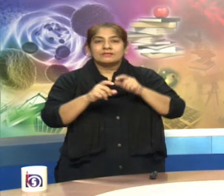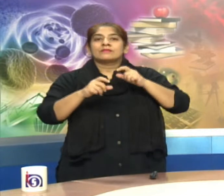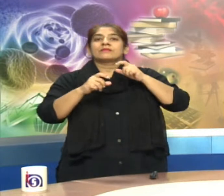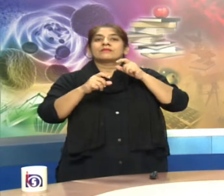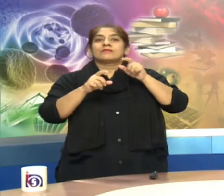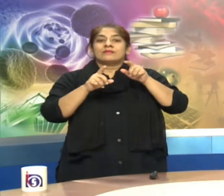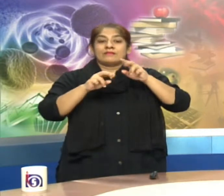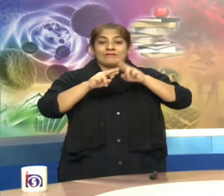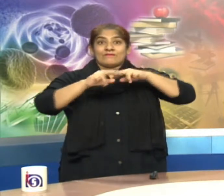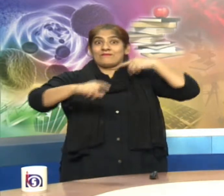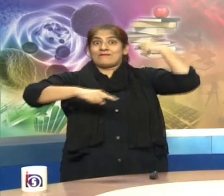This word is